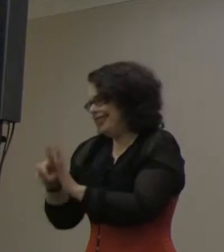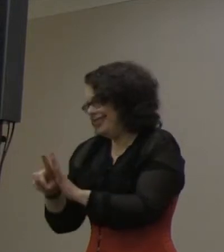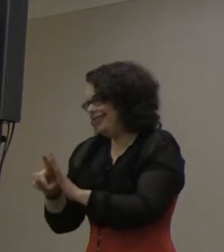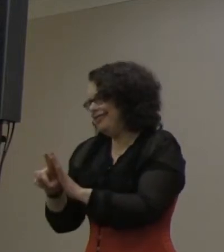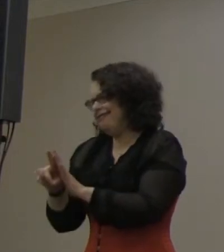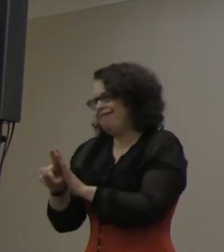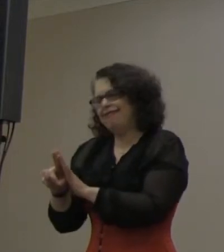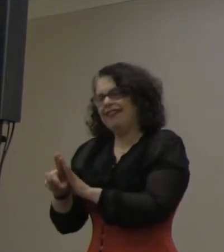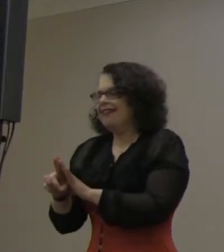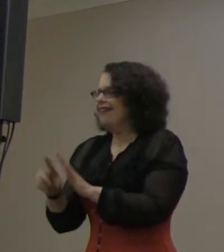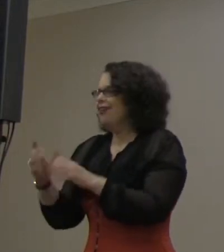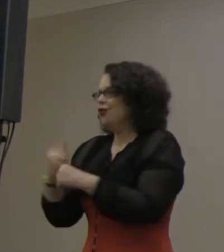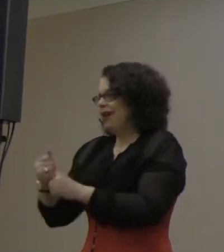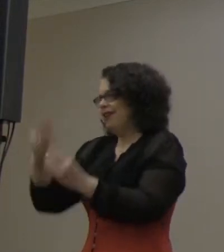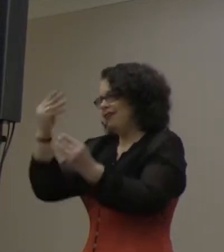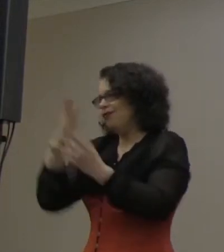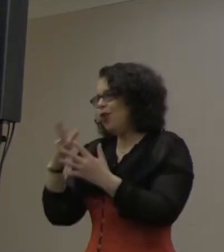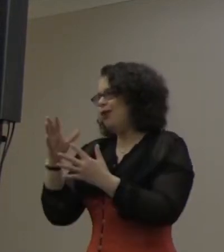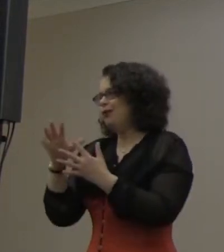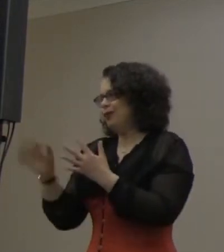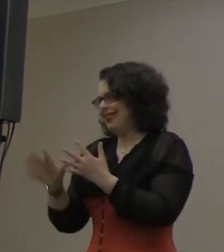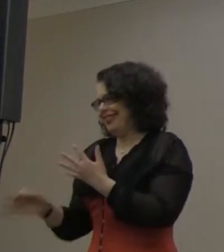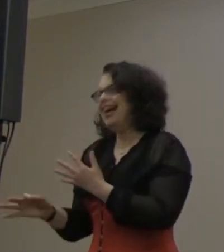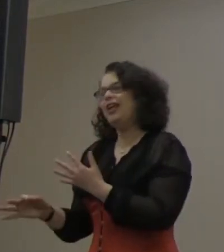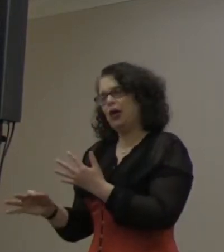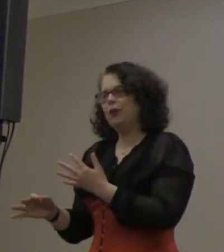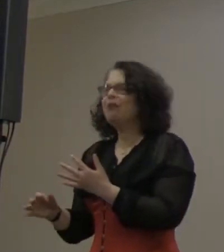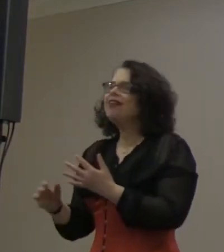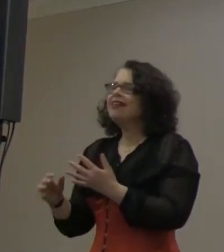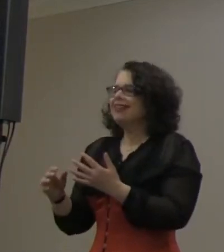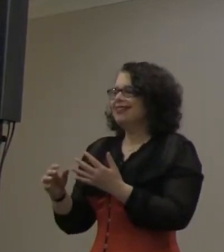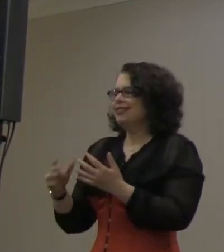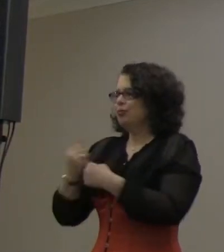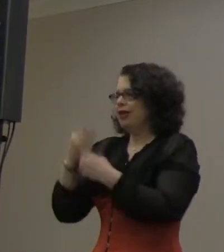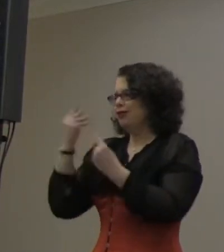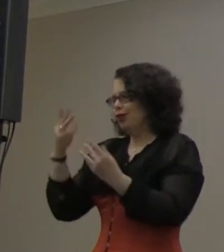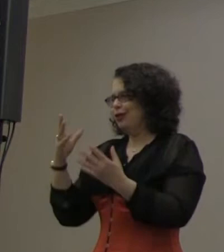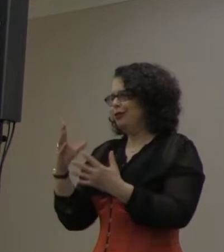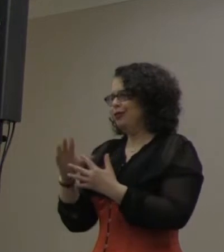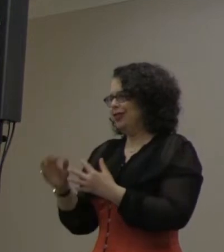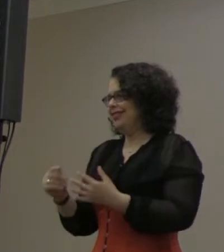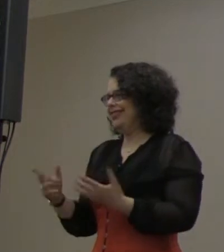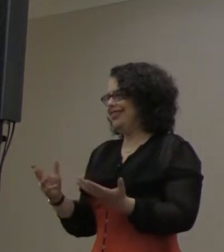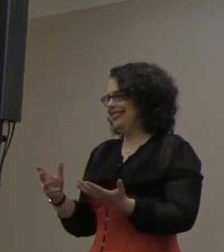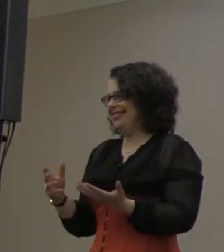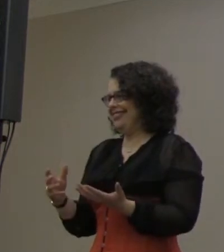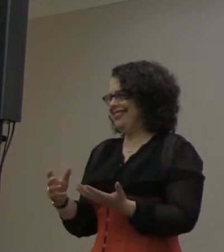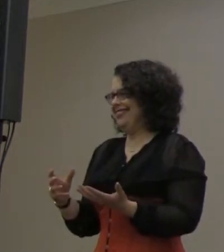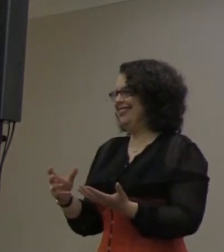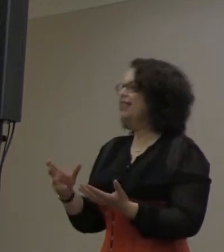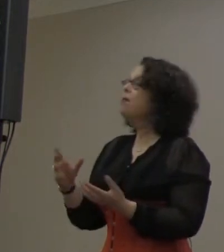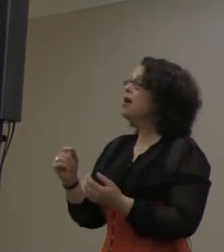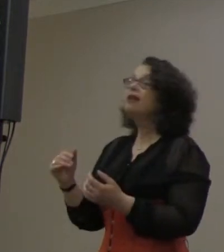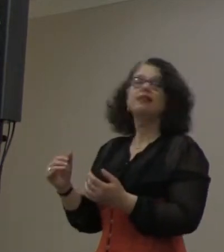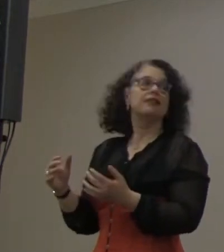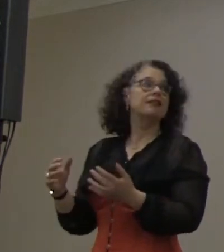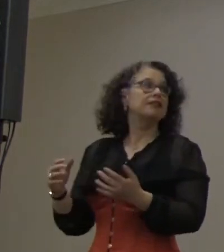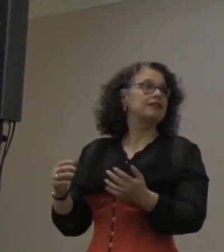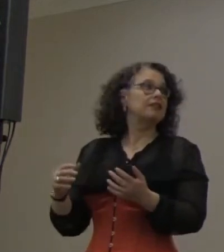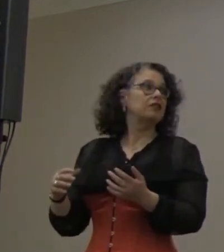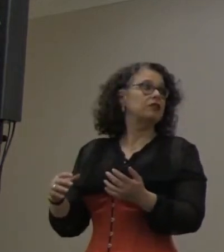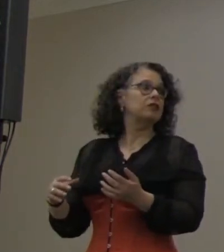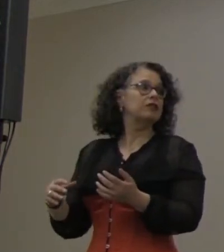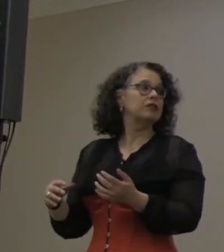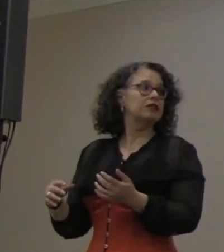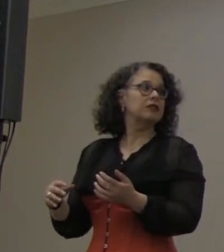to make informed choices about their bodies. If you, and I'm talking a little bit now to